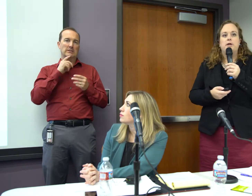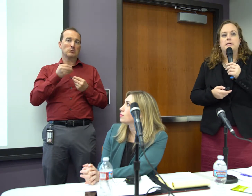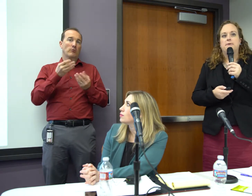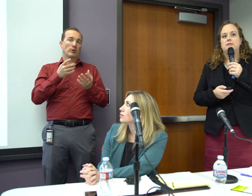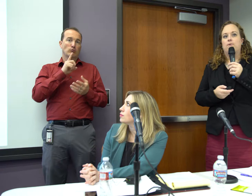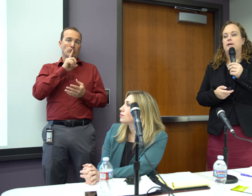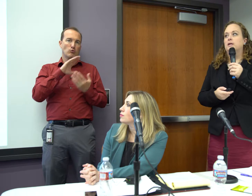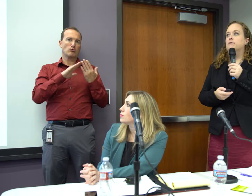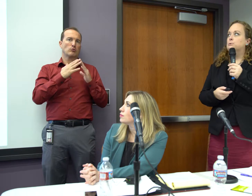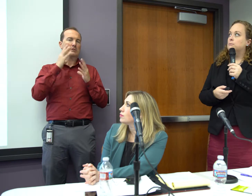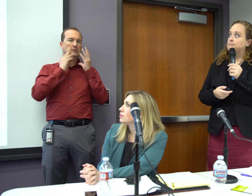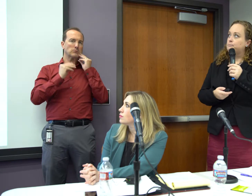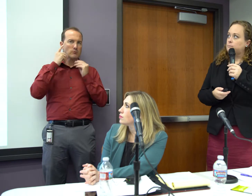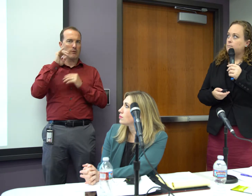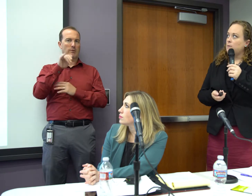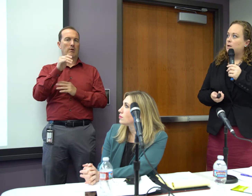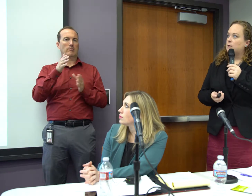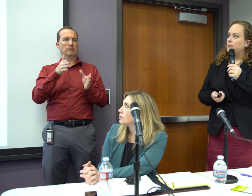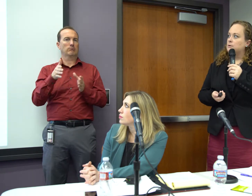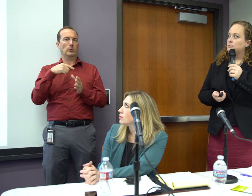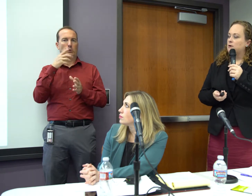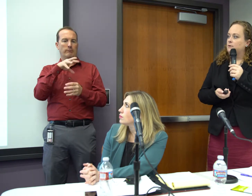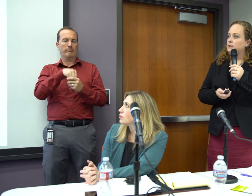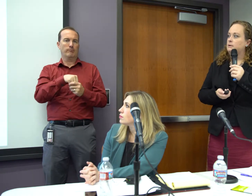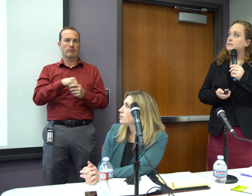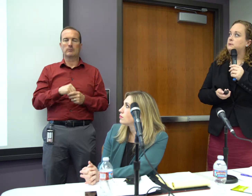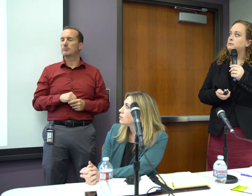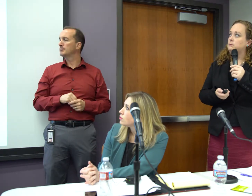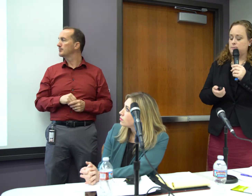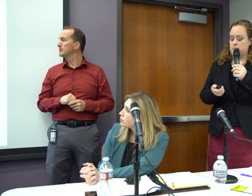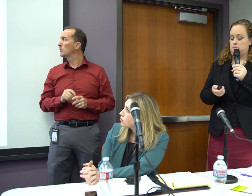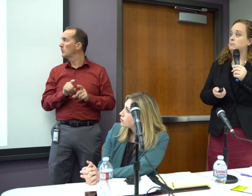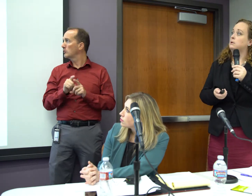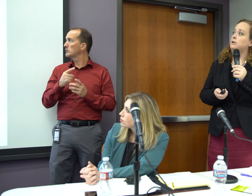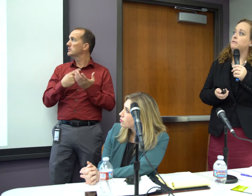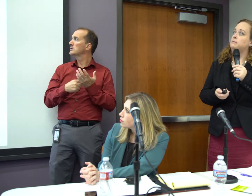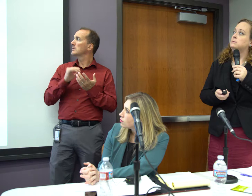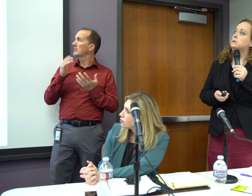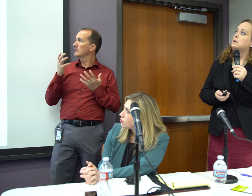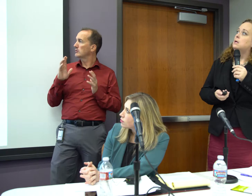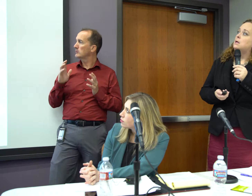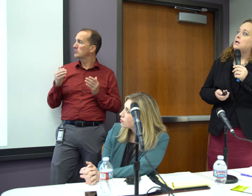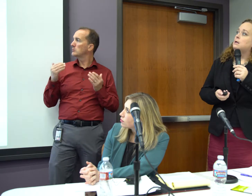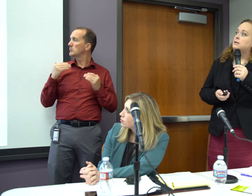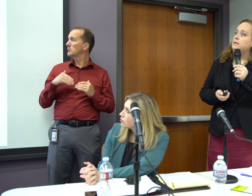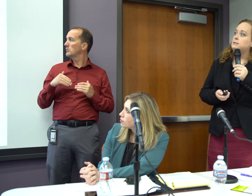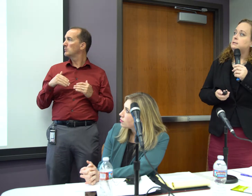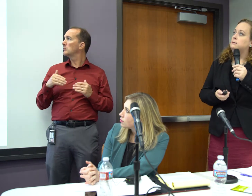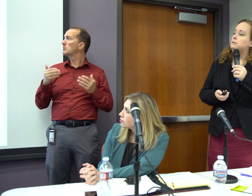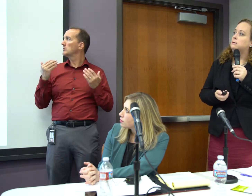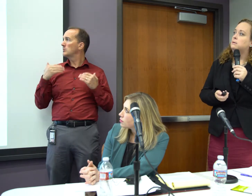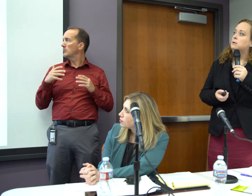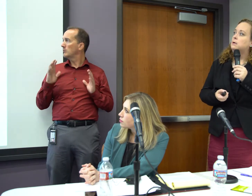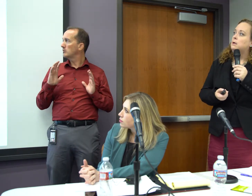true community experience for that individual. We also covered this one. Oops, keep moving. And